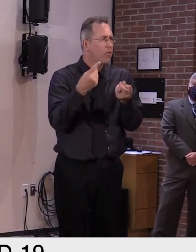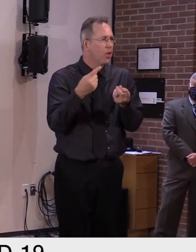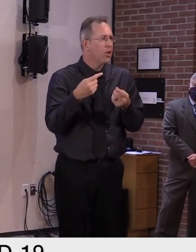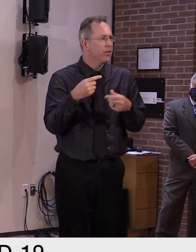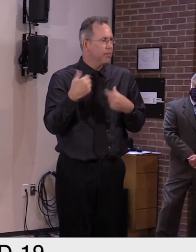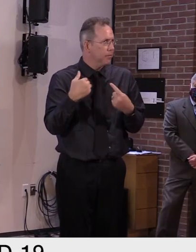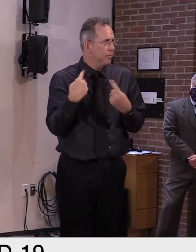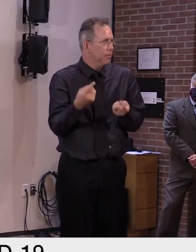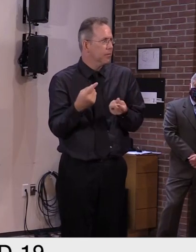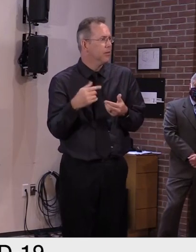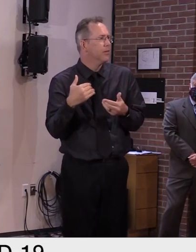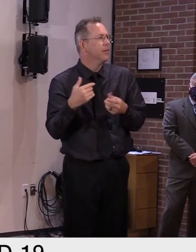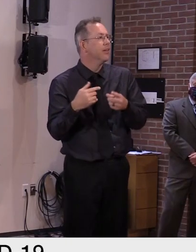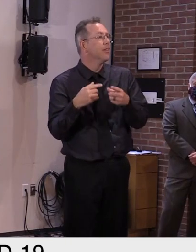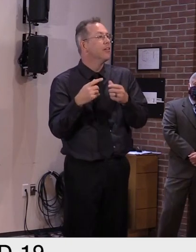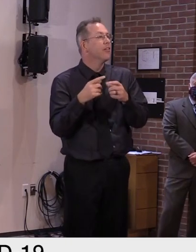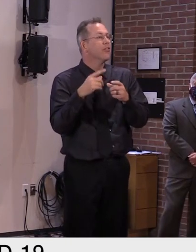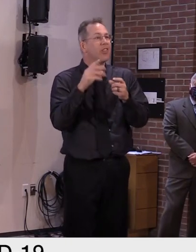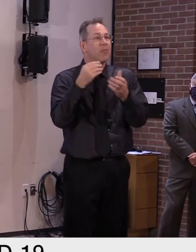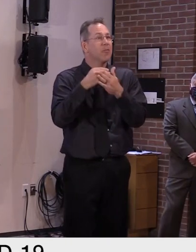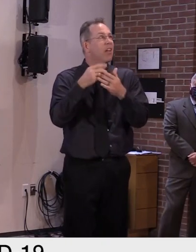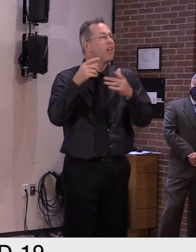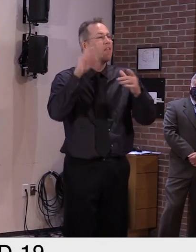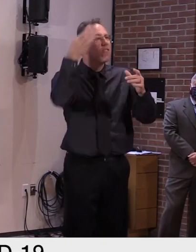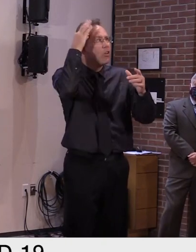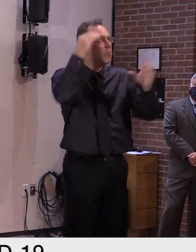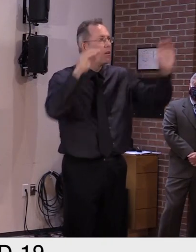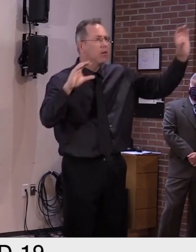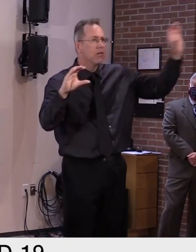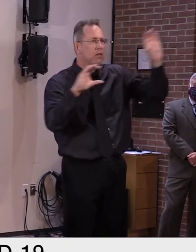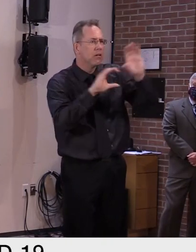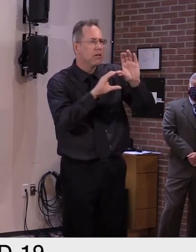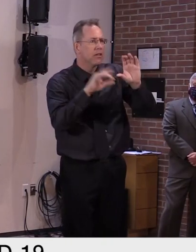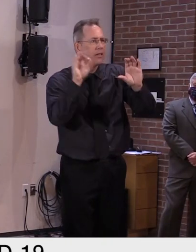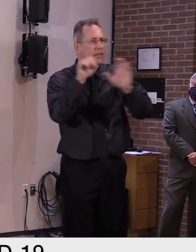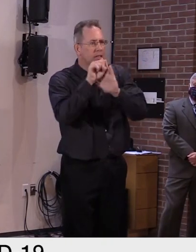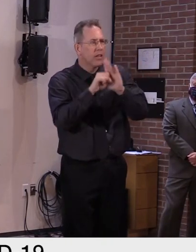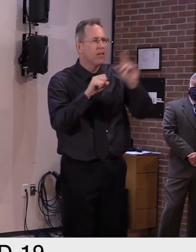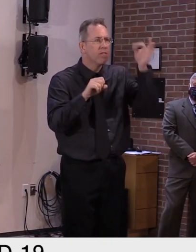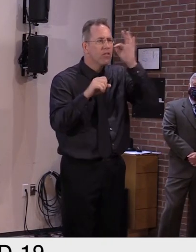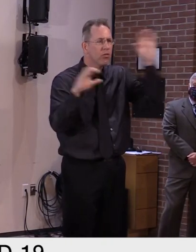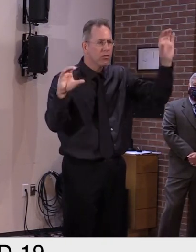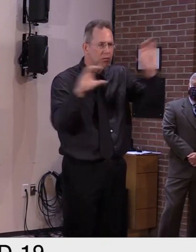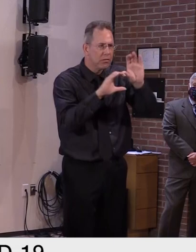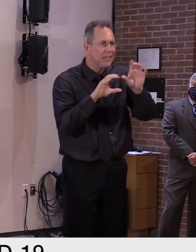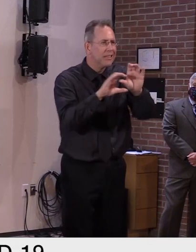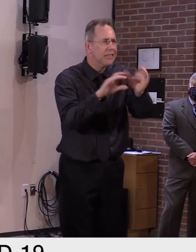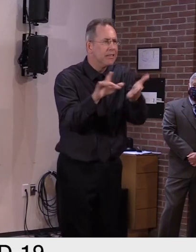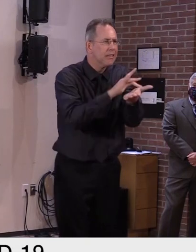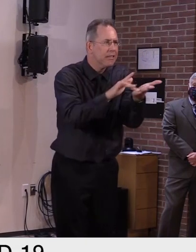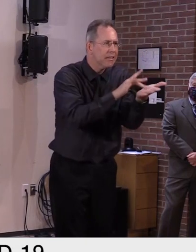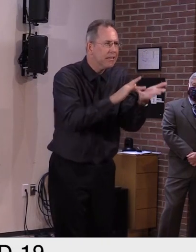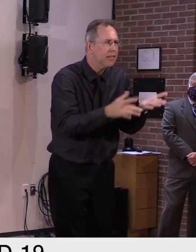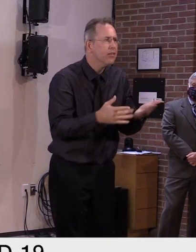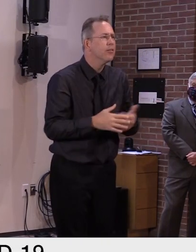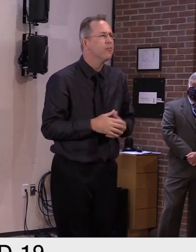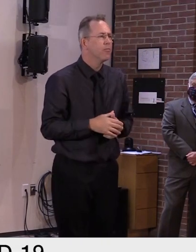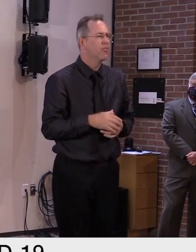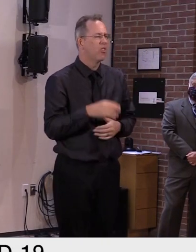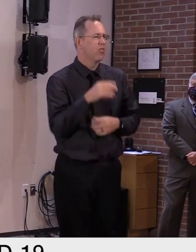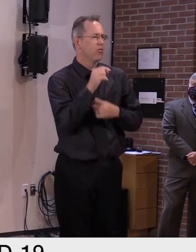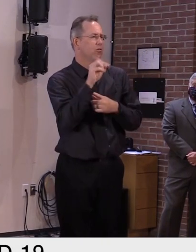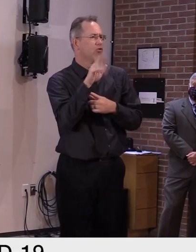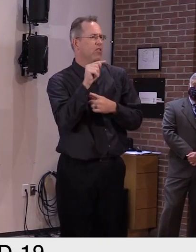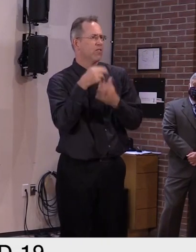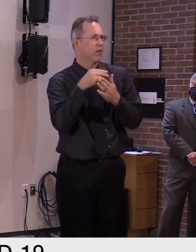So, and at the same time that we've had the trust fund being depleted in some respects, employers